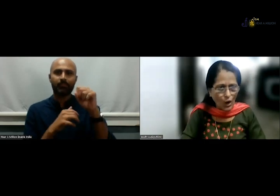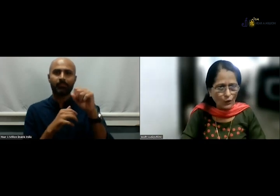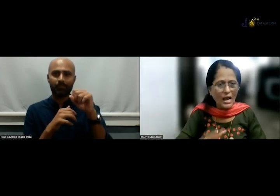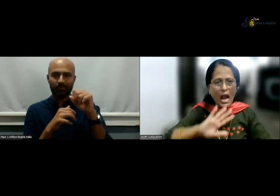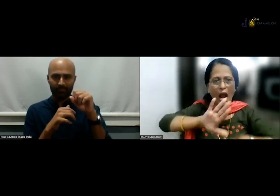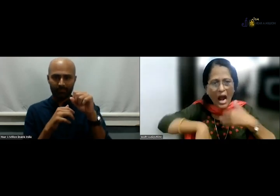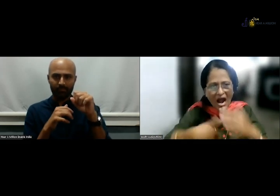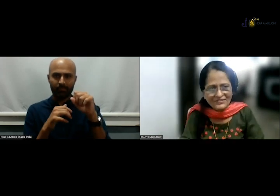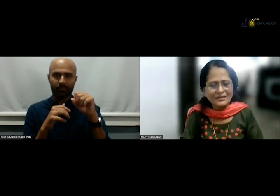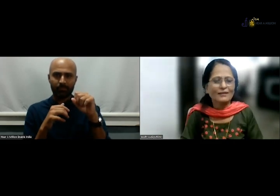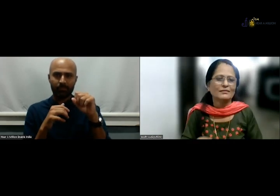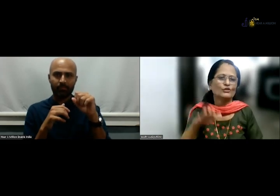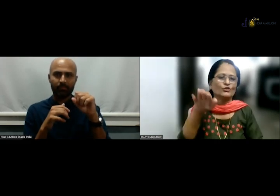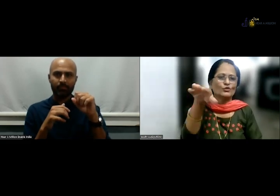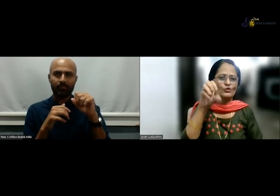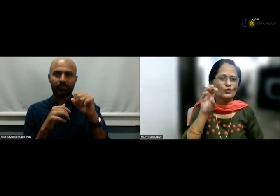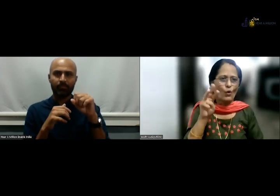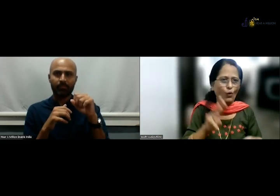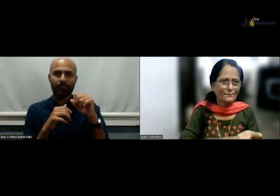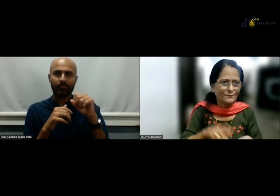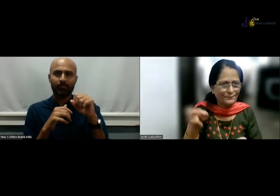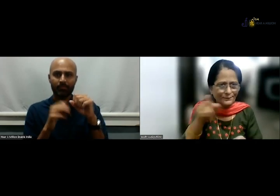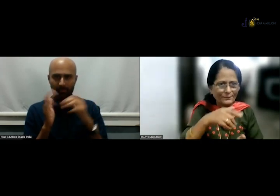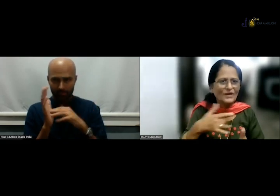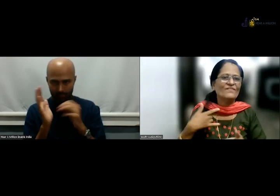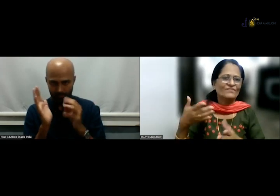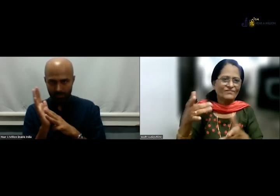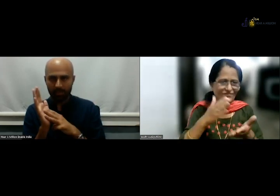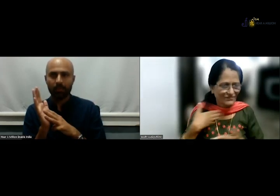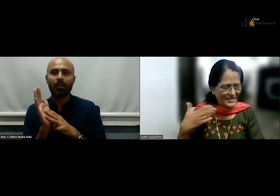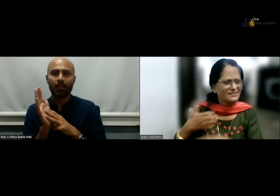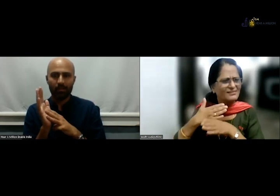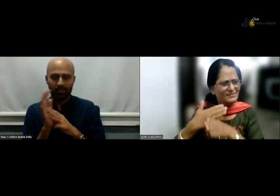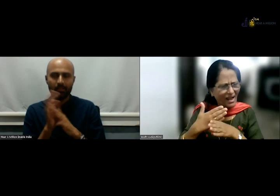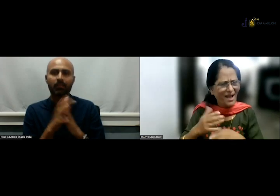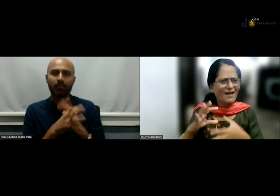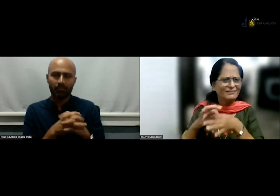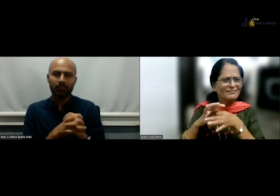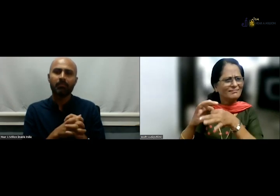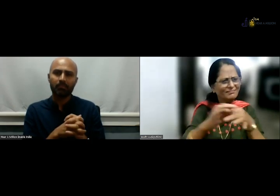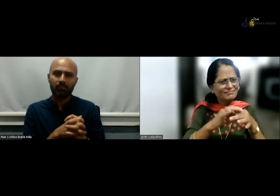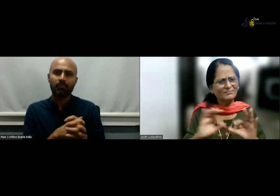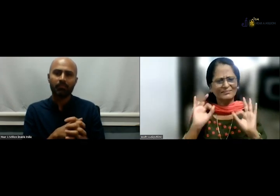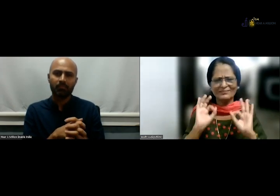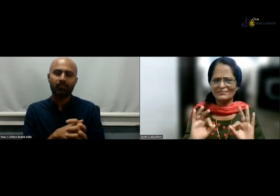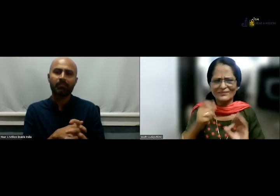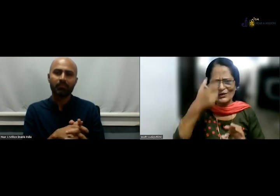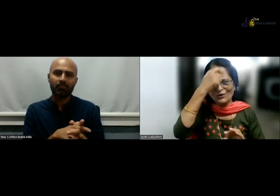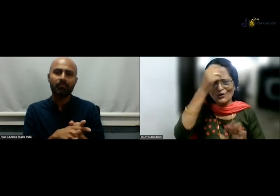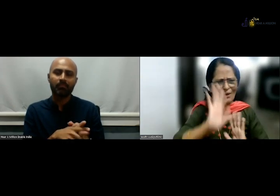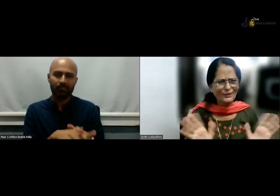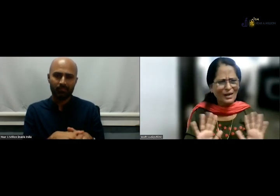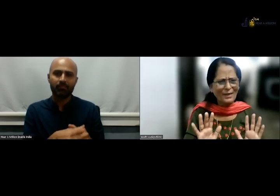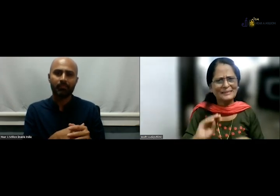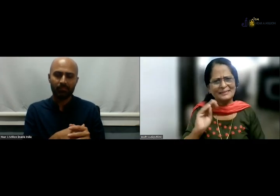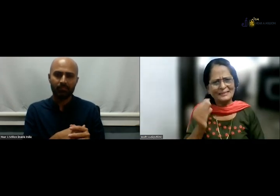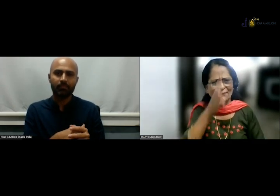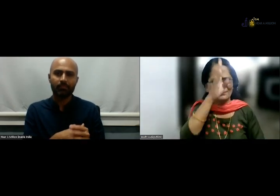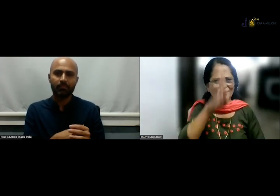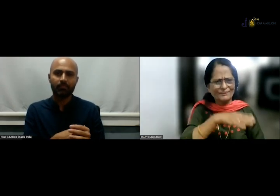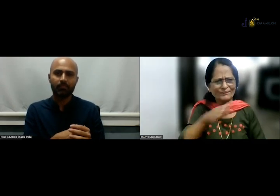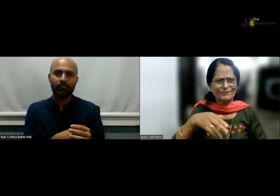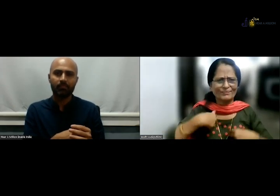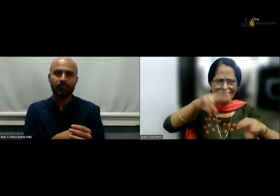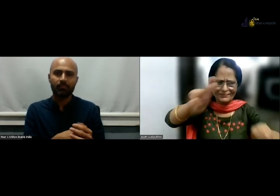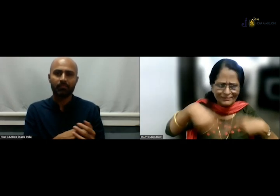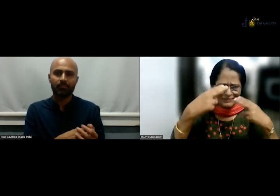time in 2020, when COVID pandemic hit us, so we had our online discussions, and